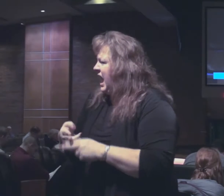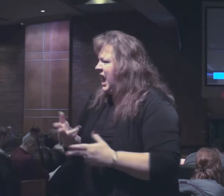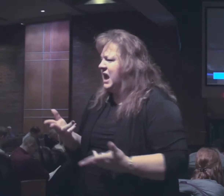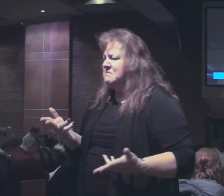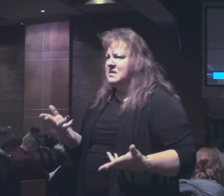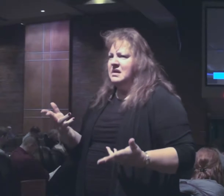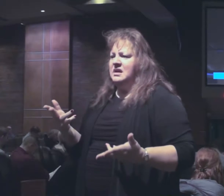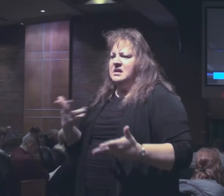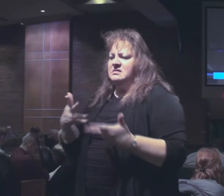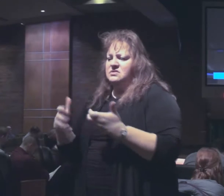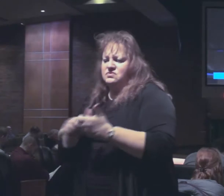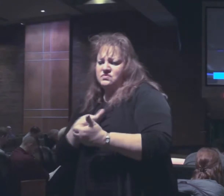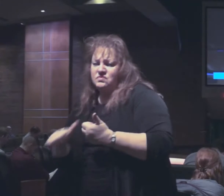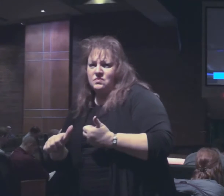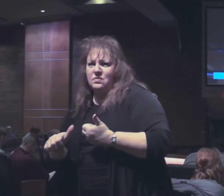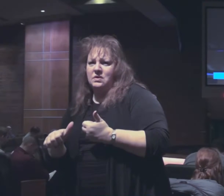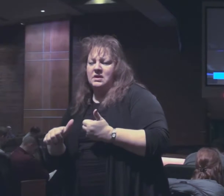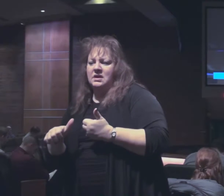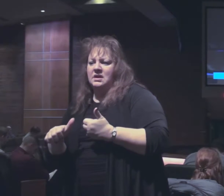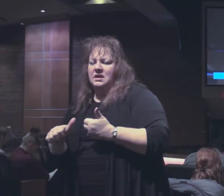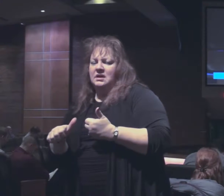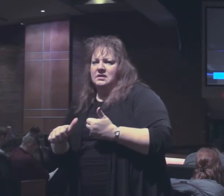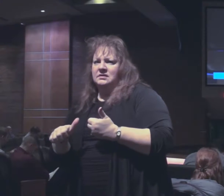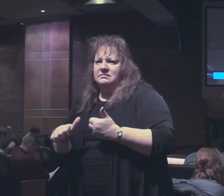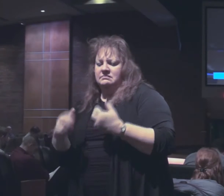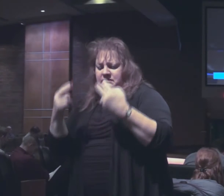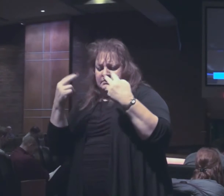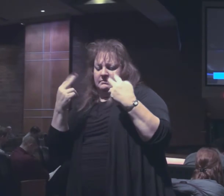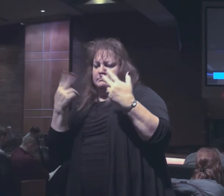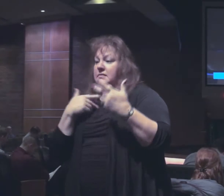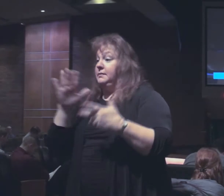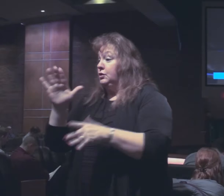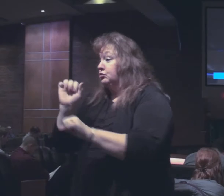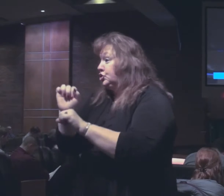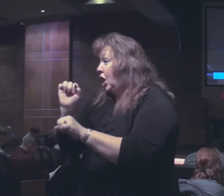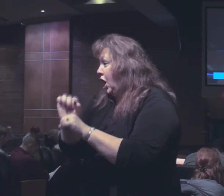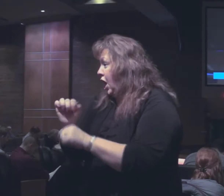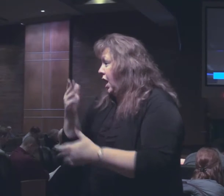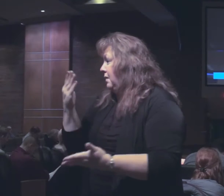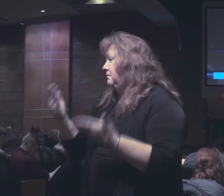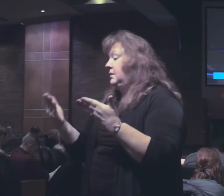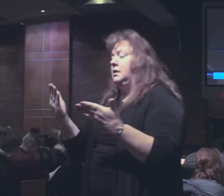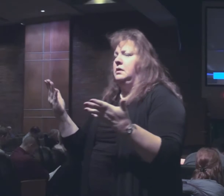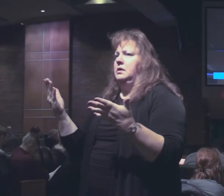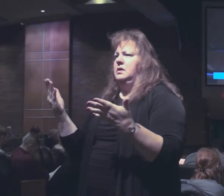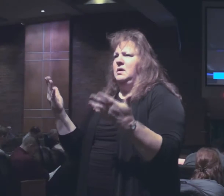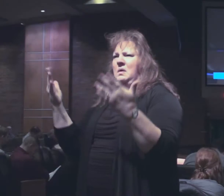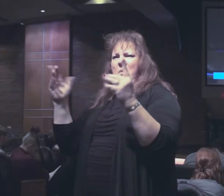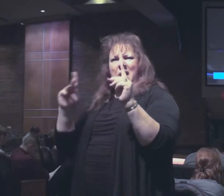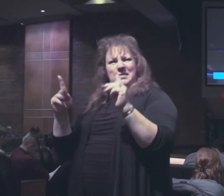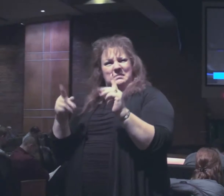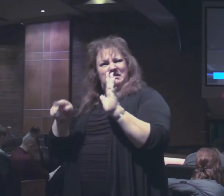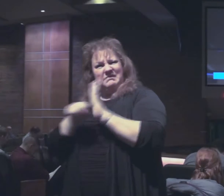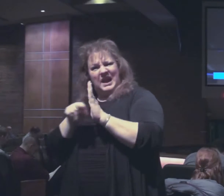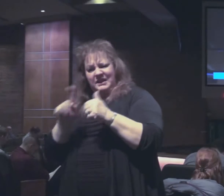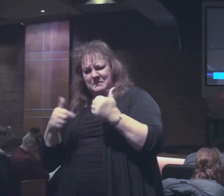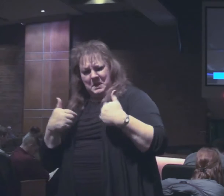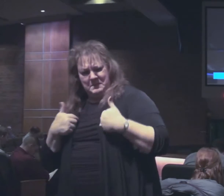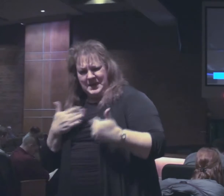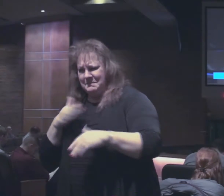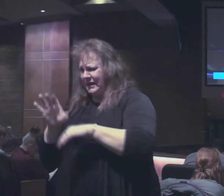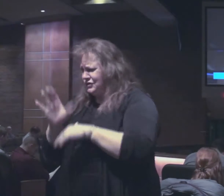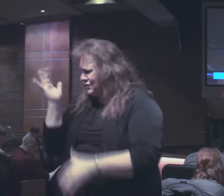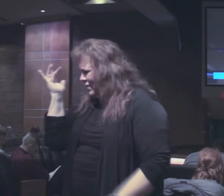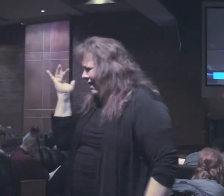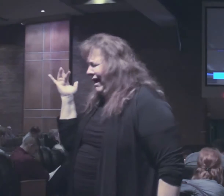and undermine people's confidence on us, maybe at our job, at our name. Why? Why do people say negative things about our